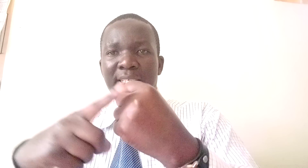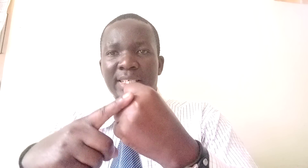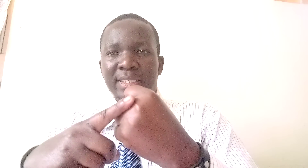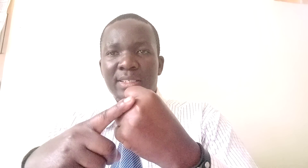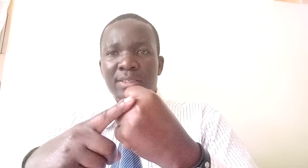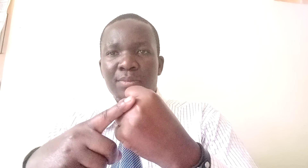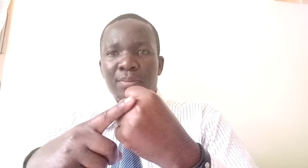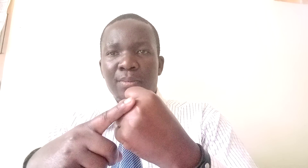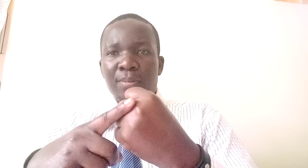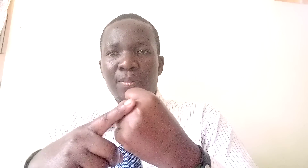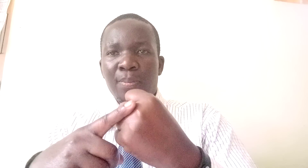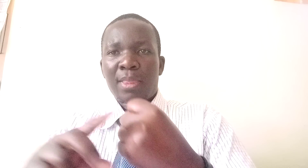26.